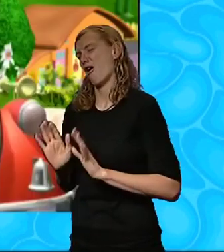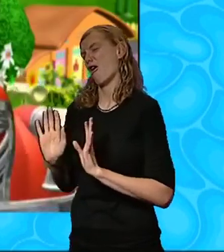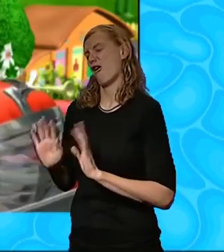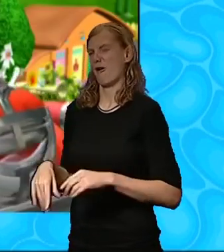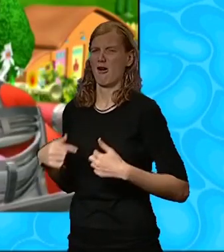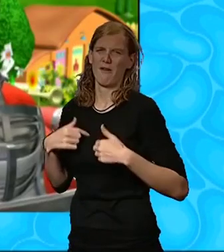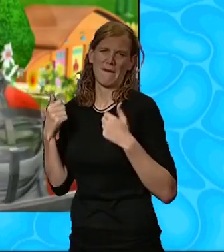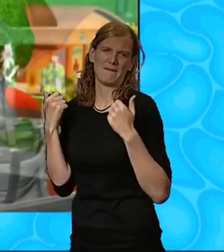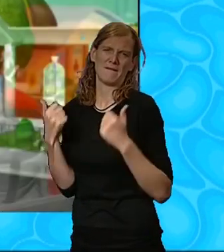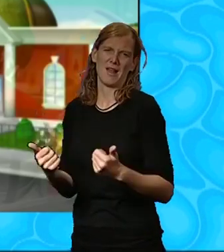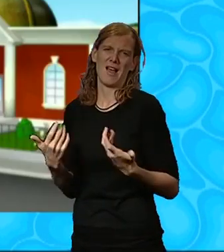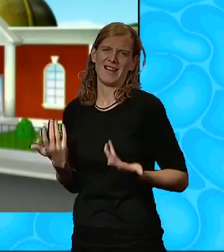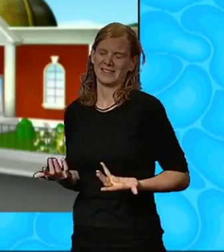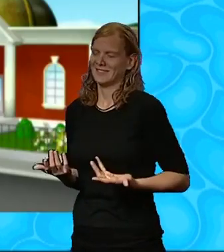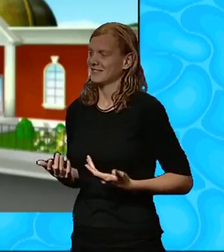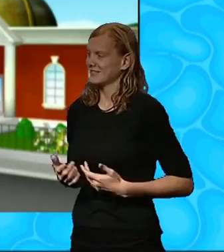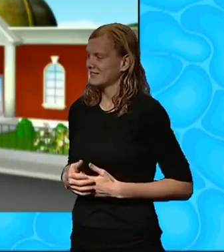me. I'll manage.